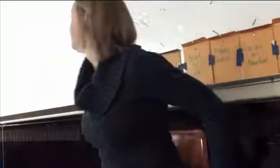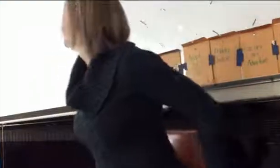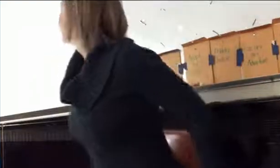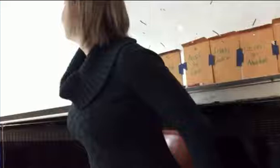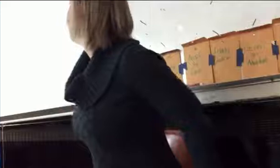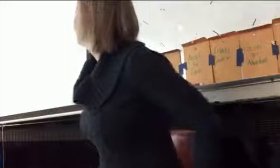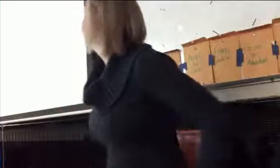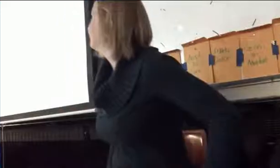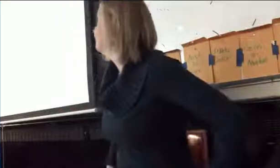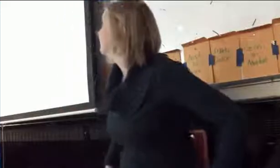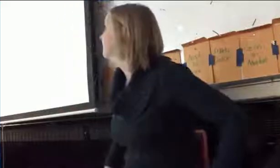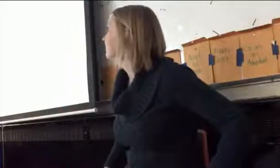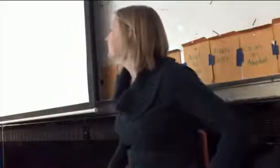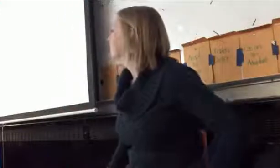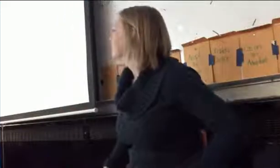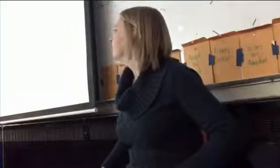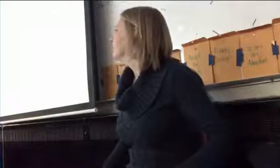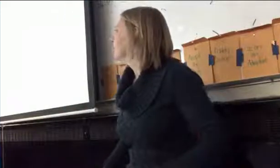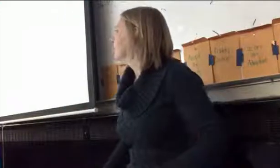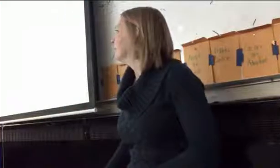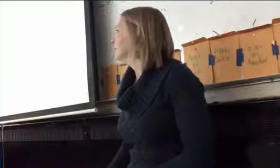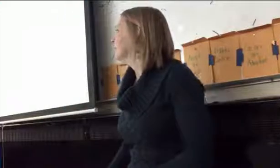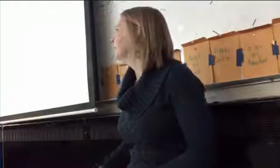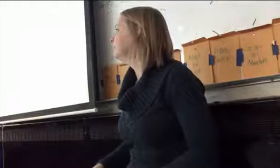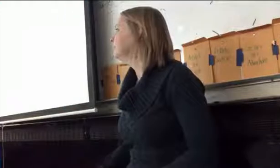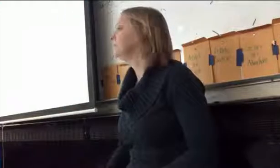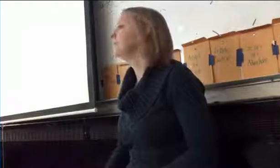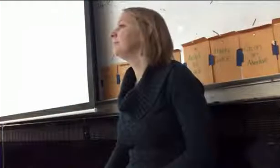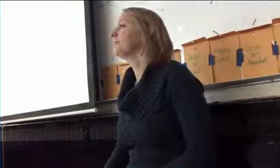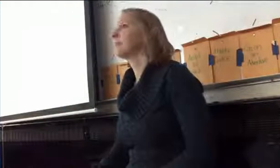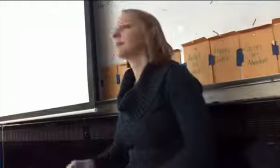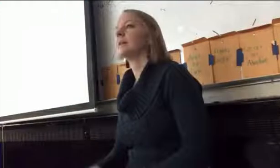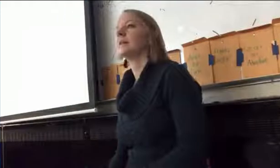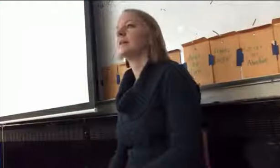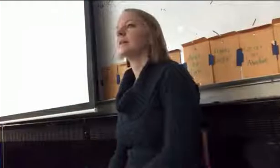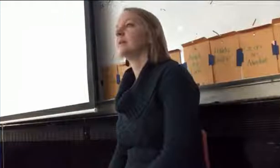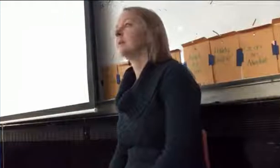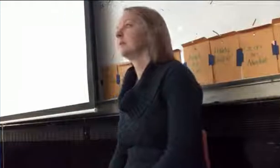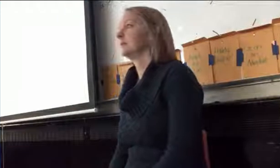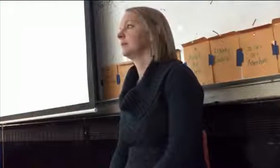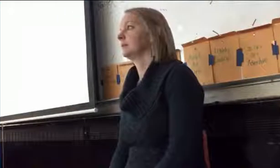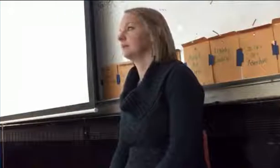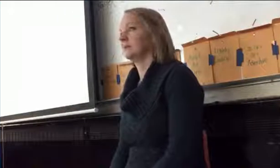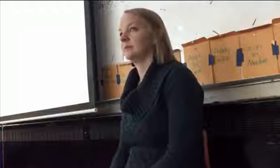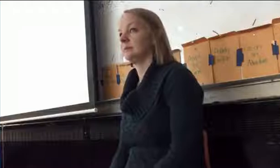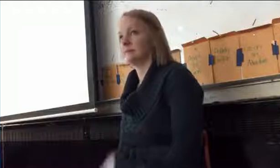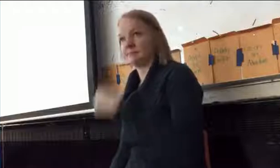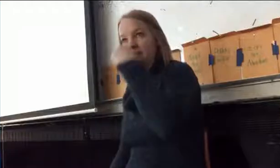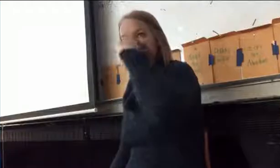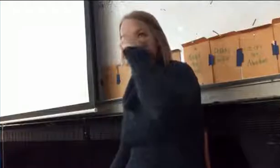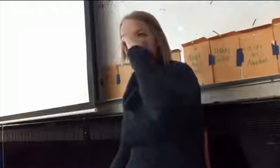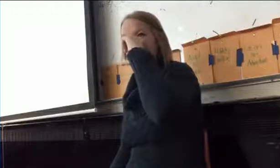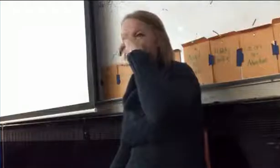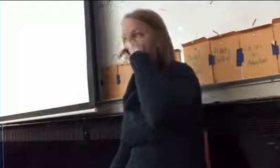We'll look at that when we get there, though. What about George Washington? Well, George Washington was too old to be in photographs.